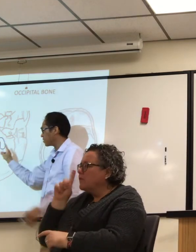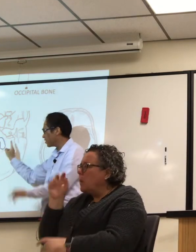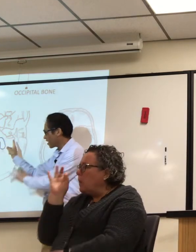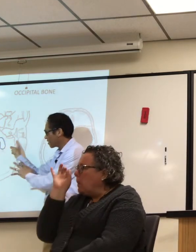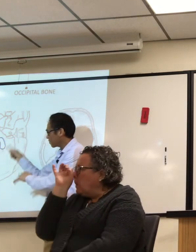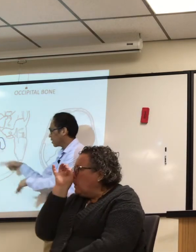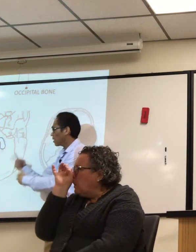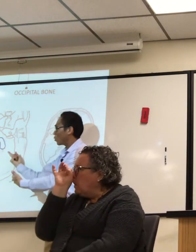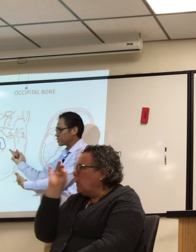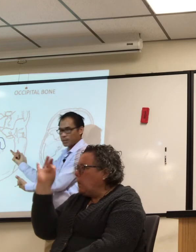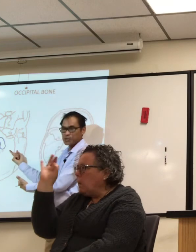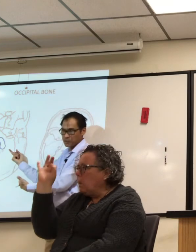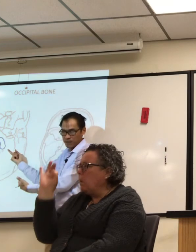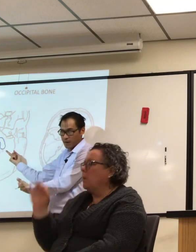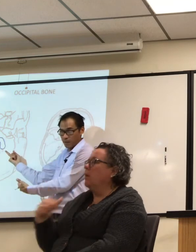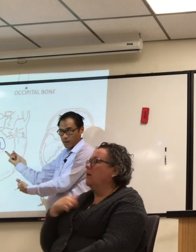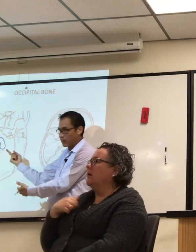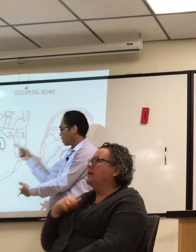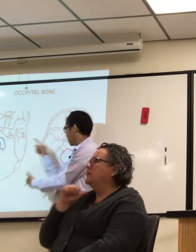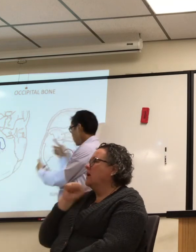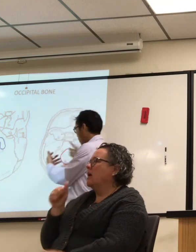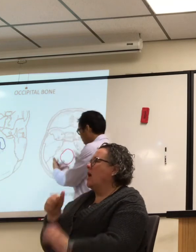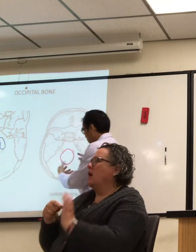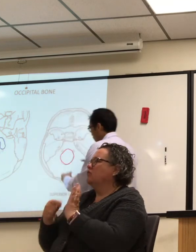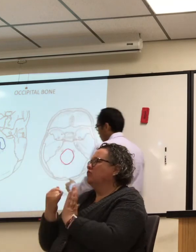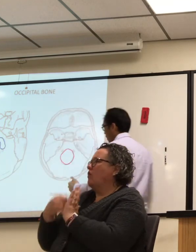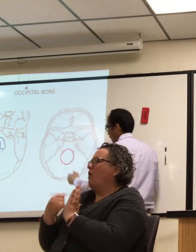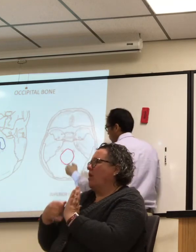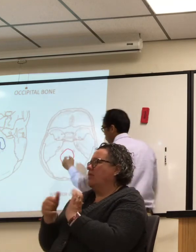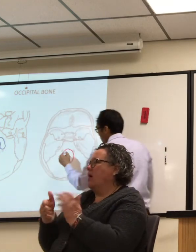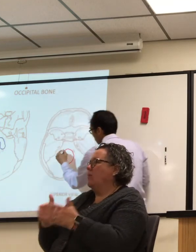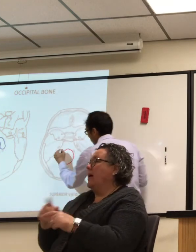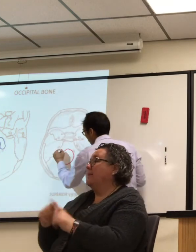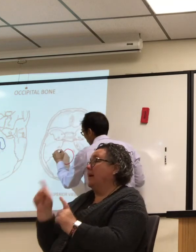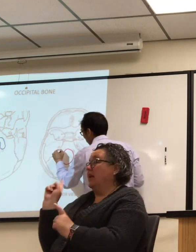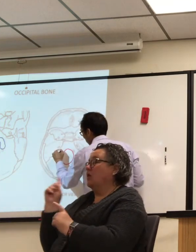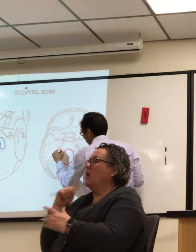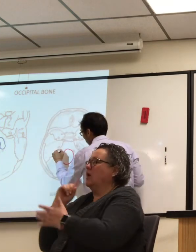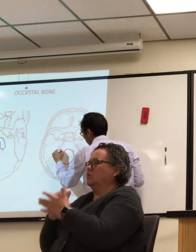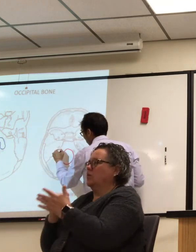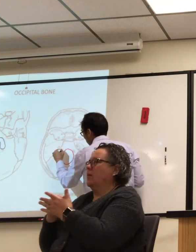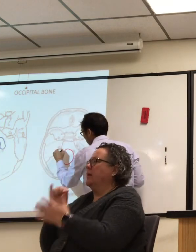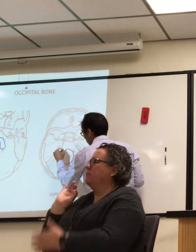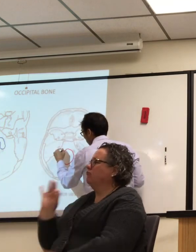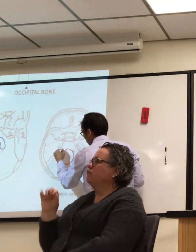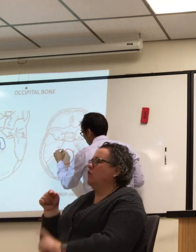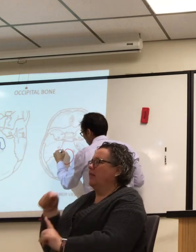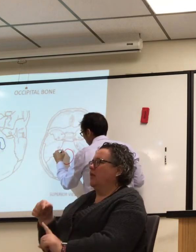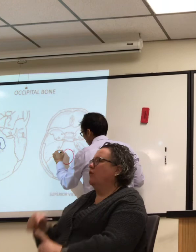there. It wasn't illustrated that way. But here, I drew them in right there.